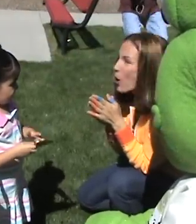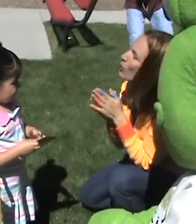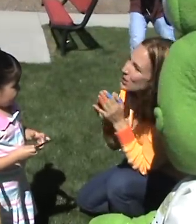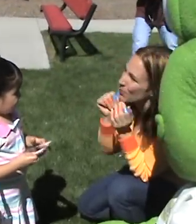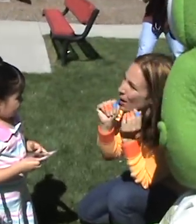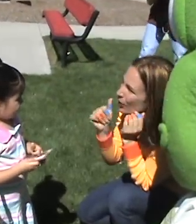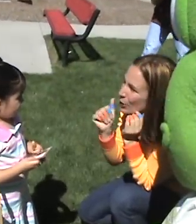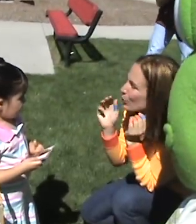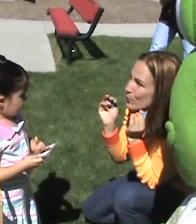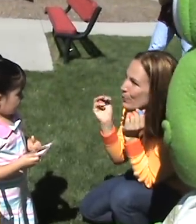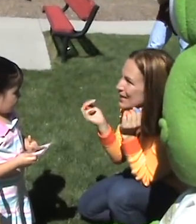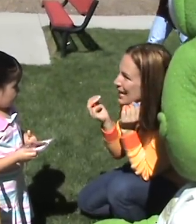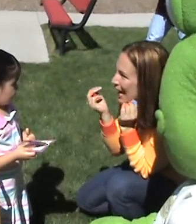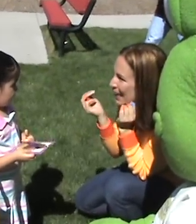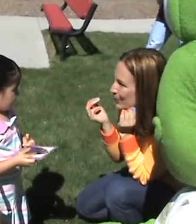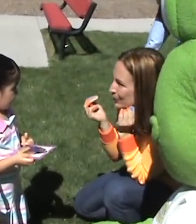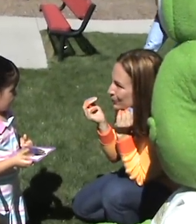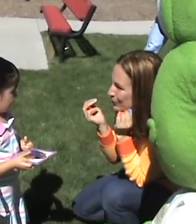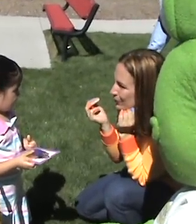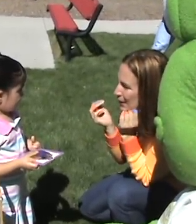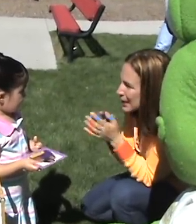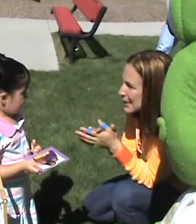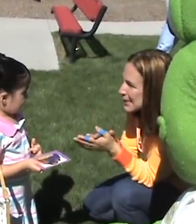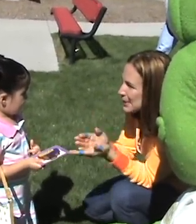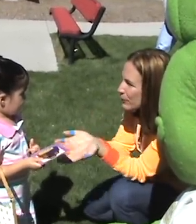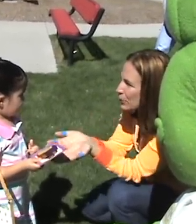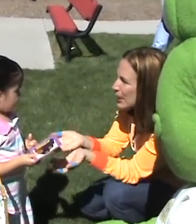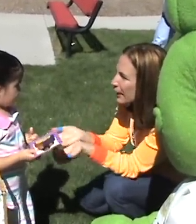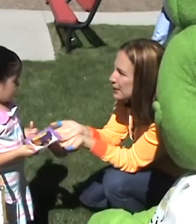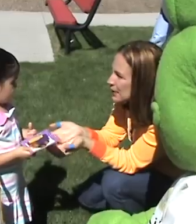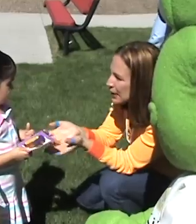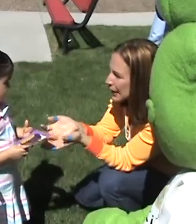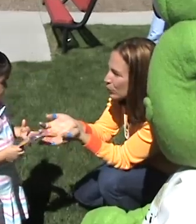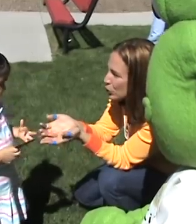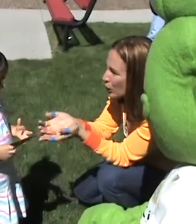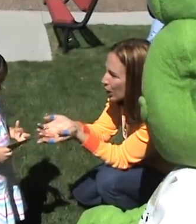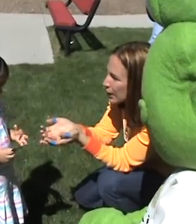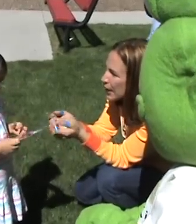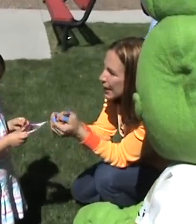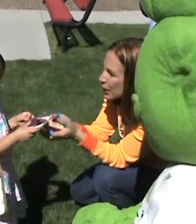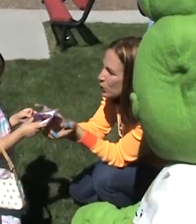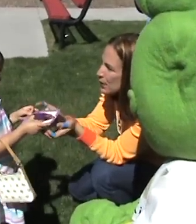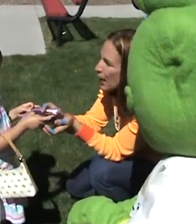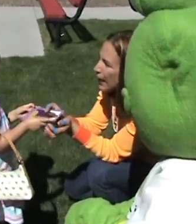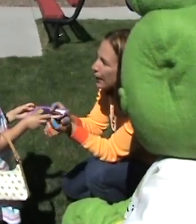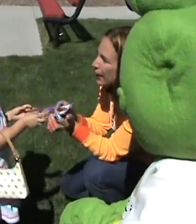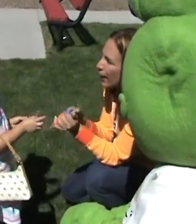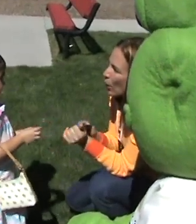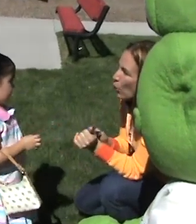Oh, tomorrow. Oh, no. Monday? Yes. Can I see some of your signs? Can I read your card? Can you sign